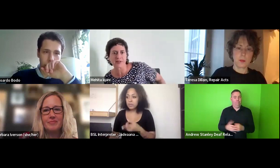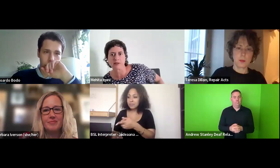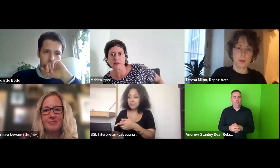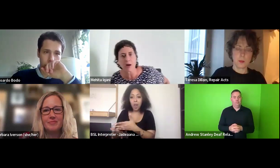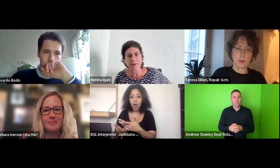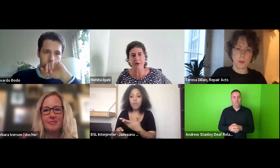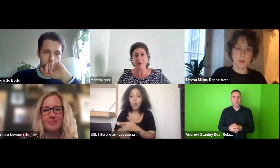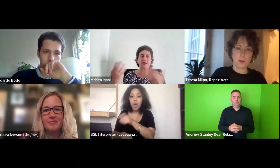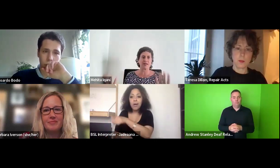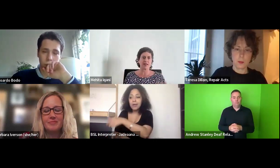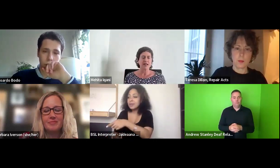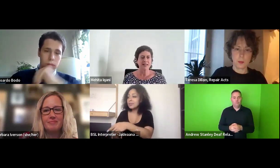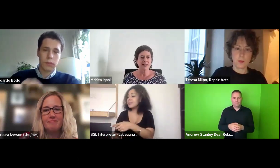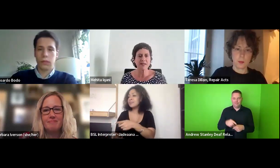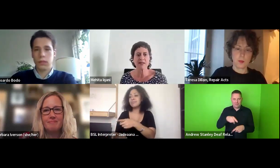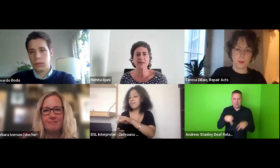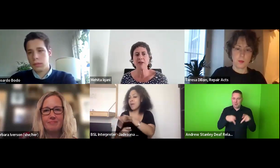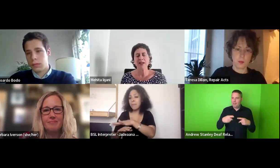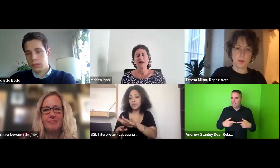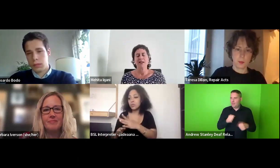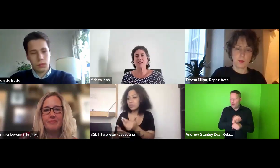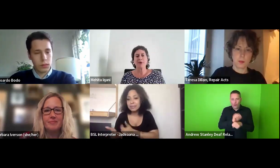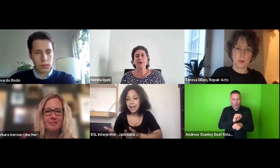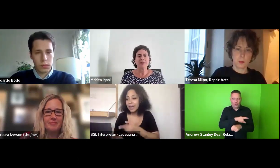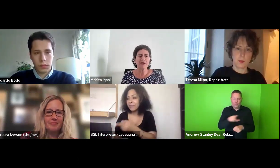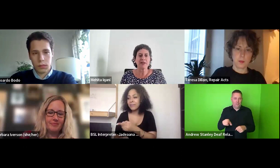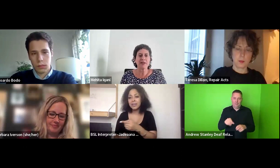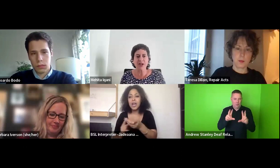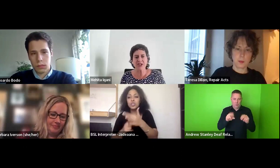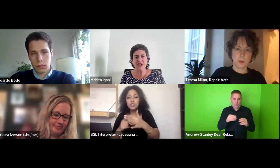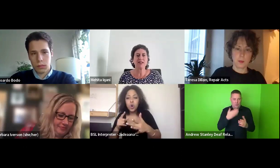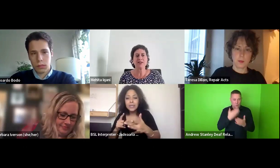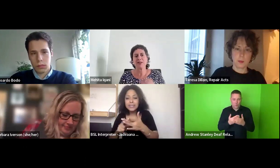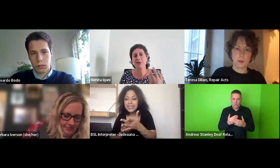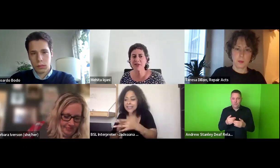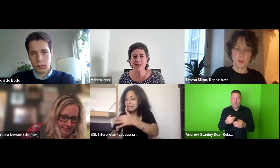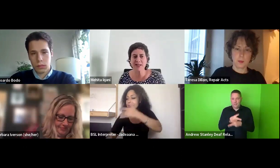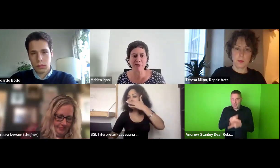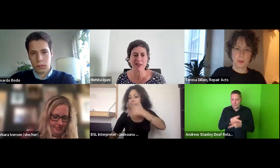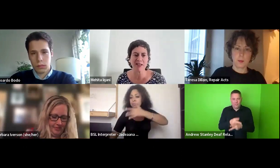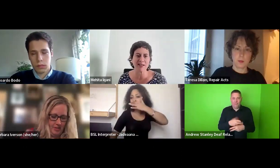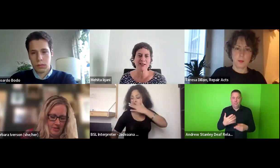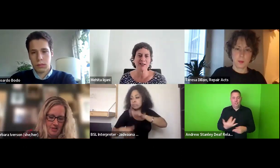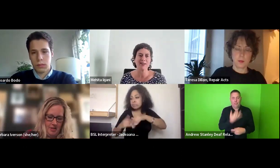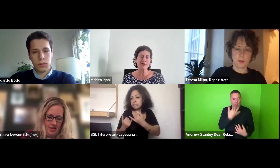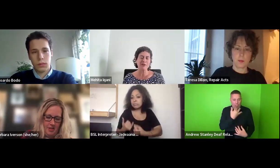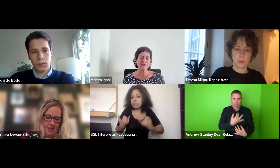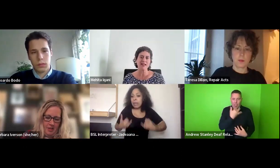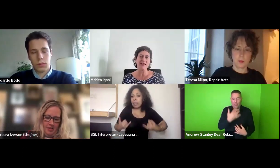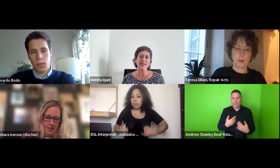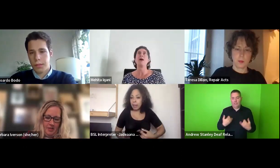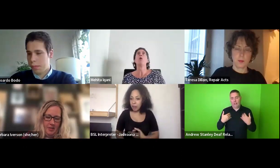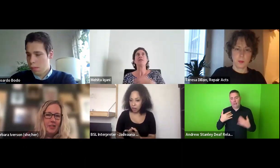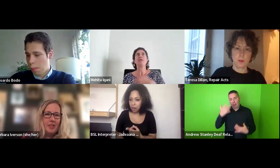of personal harm from the toxic substances. So there is both, the extraction, there is the processing of the